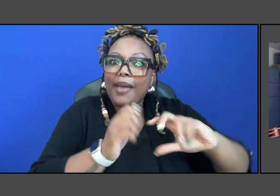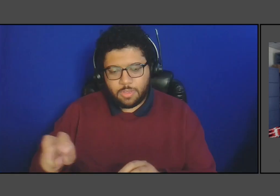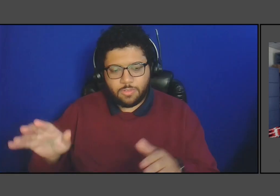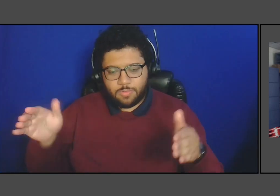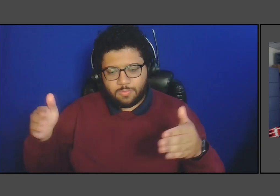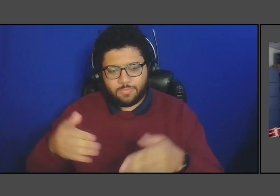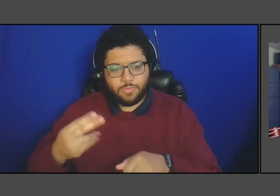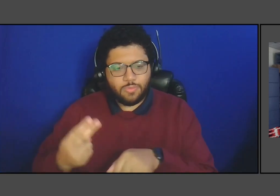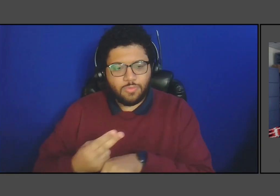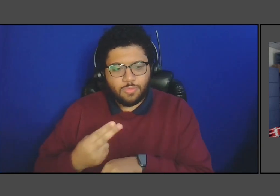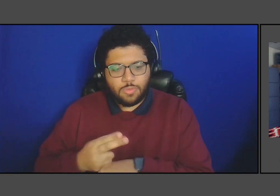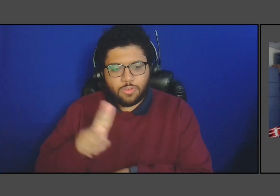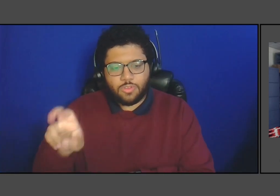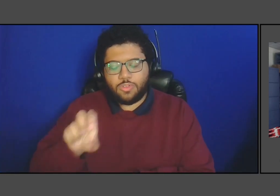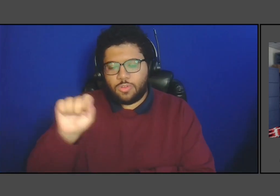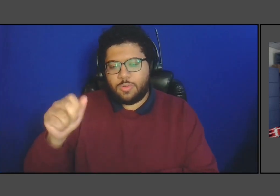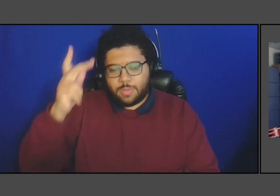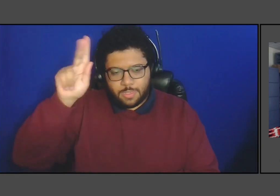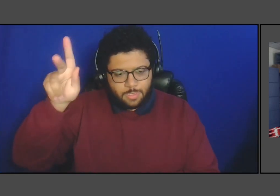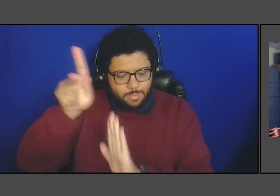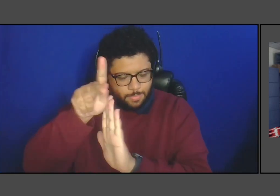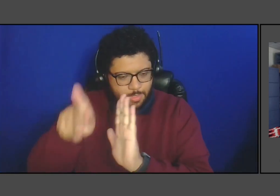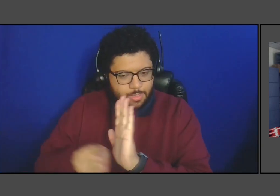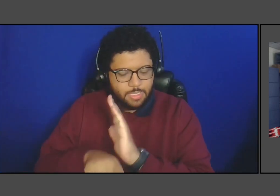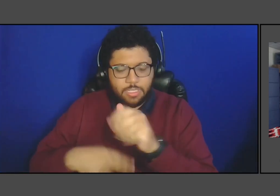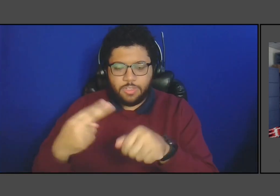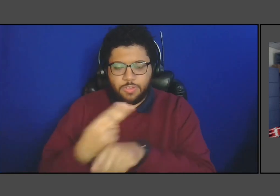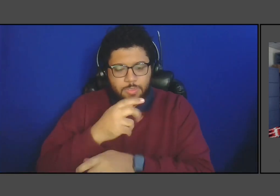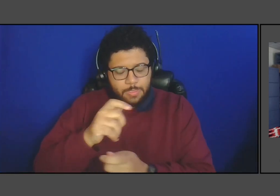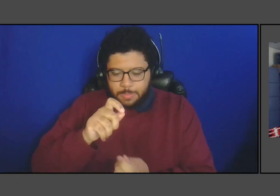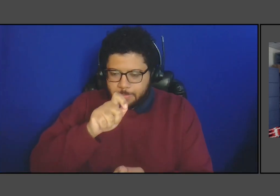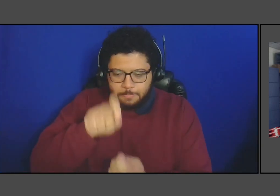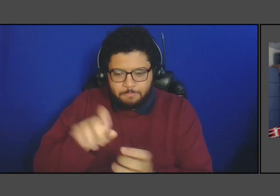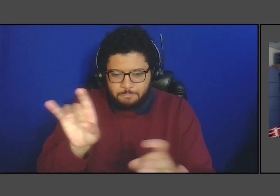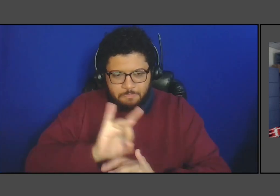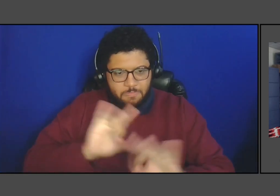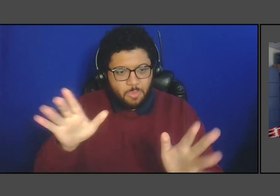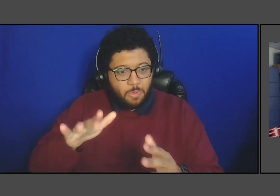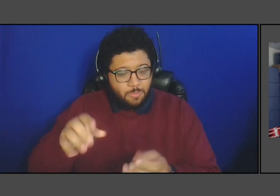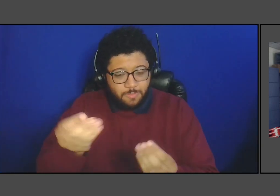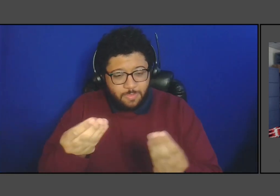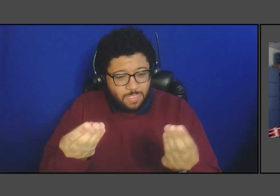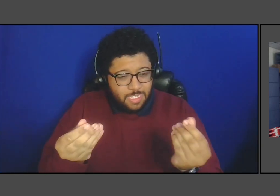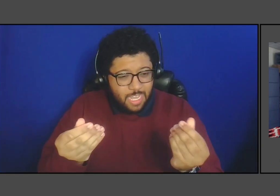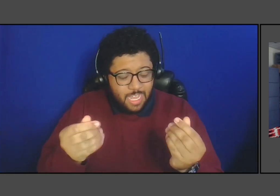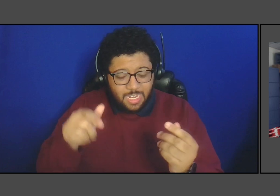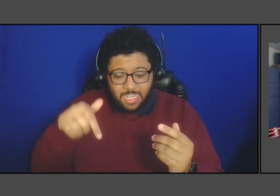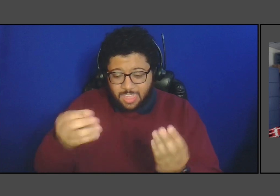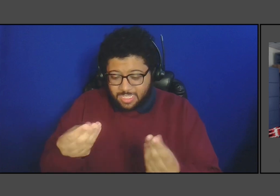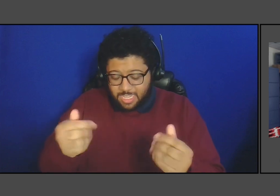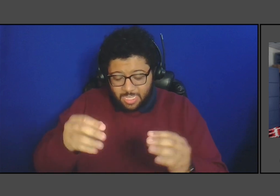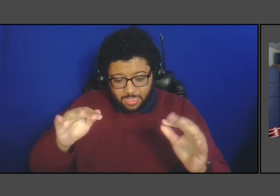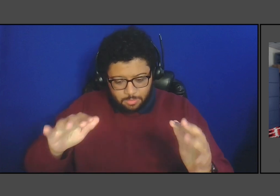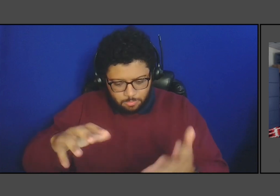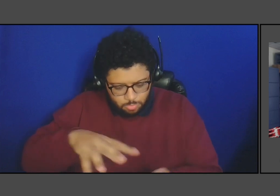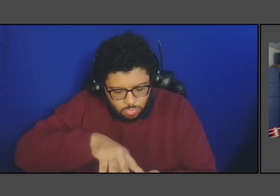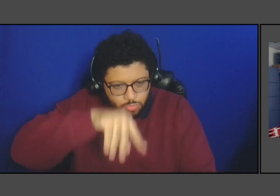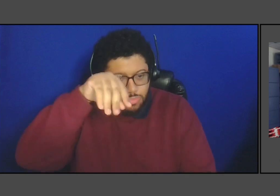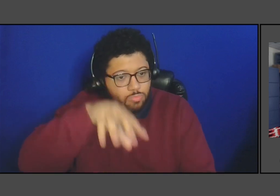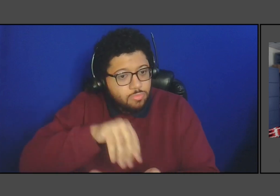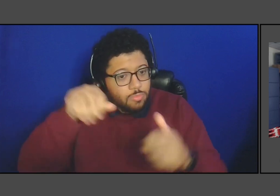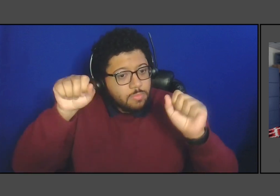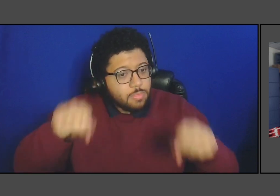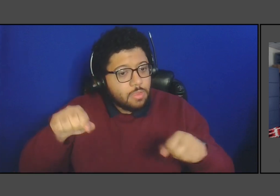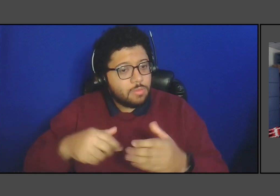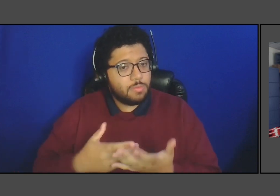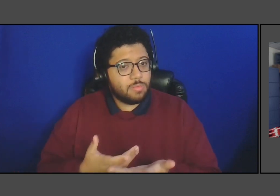into the harshest terrains, these terrains that teach us so much, and onto tribal